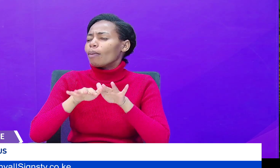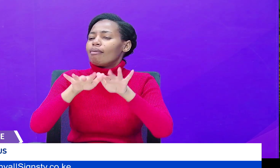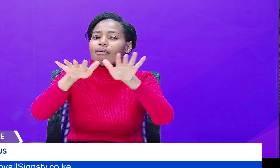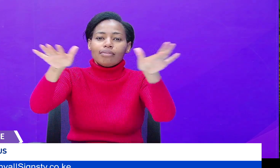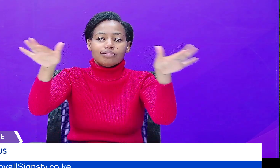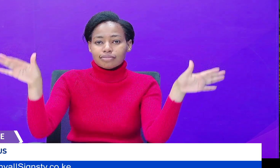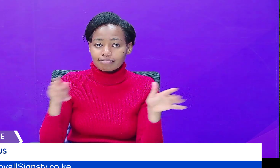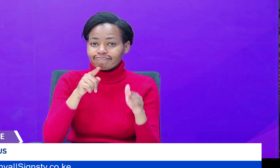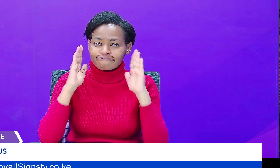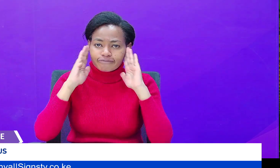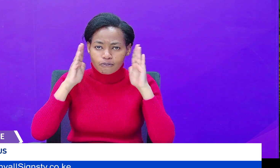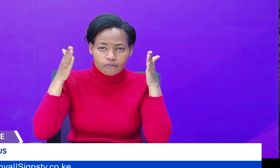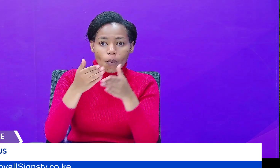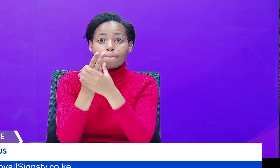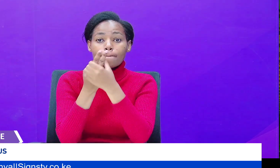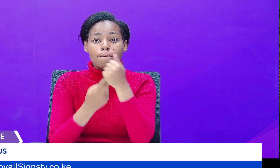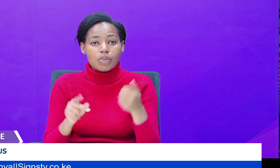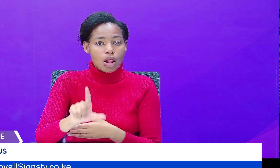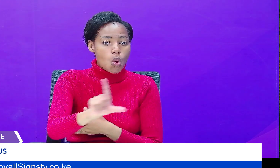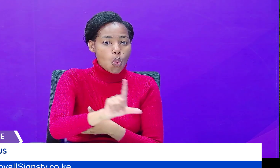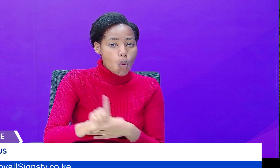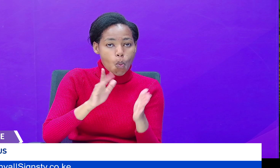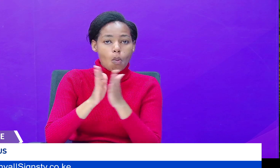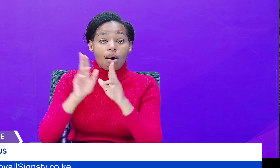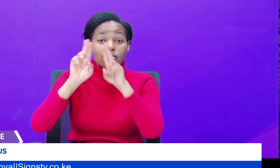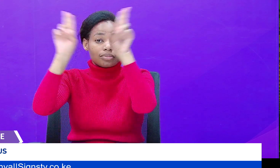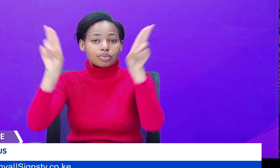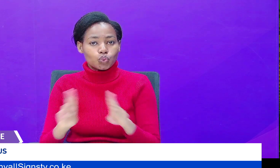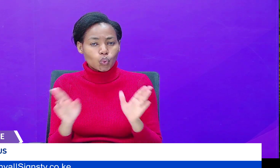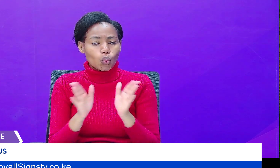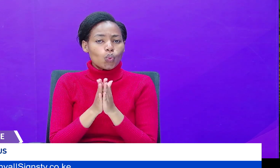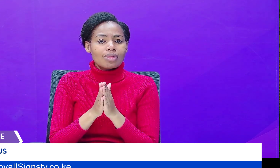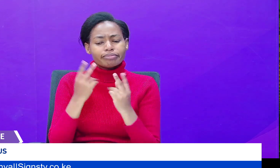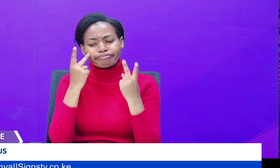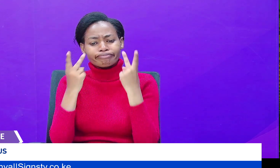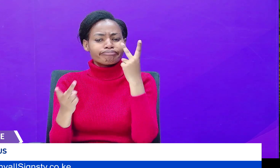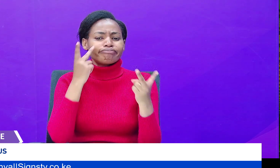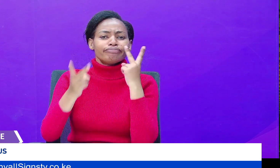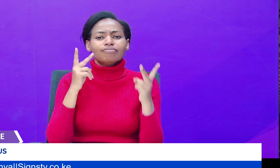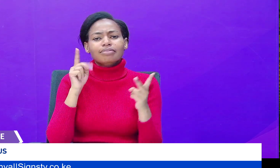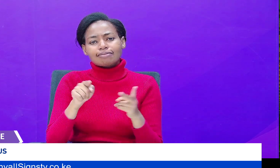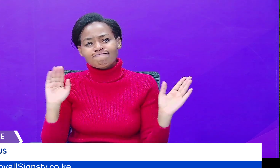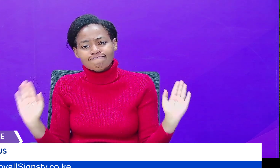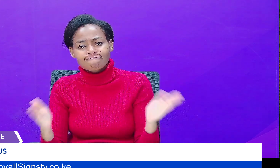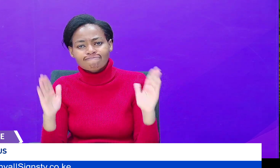widespread attention both locally and internationally, with observers urging transparency and